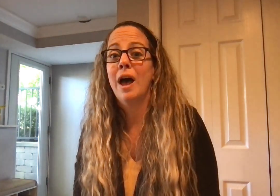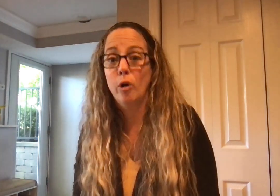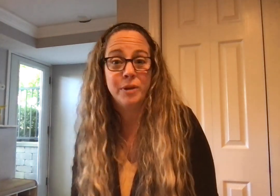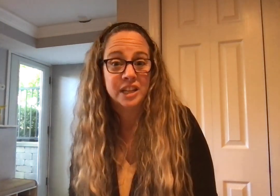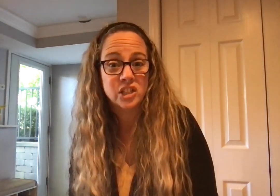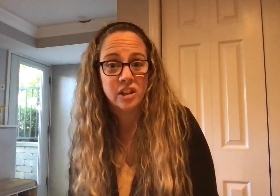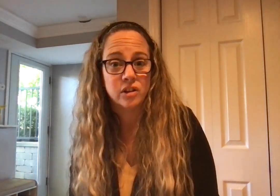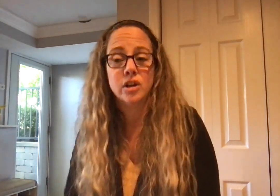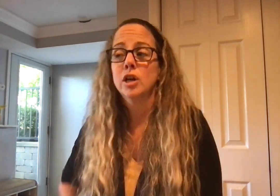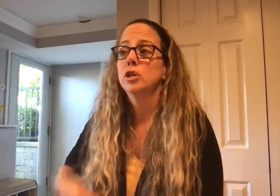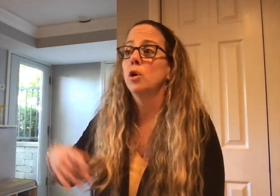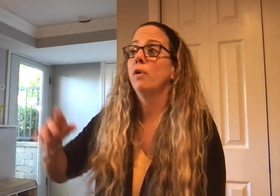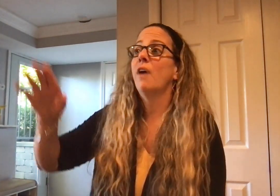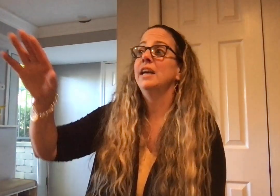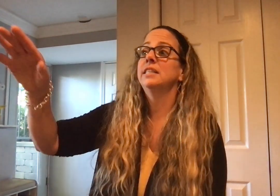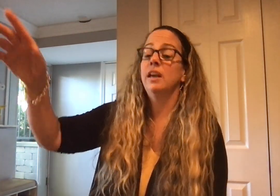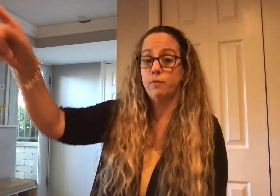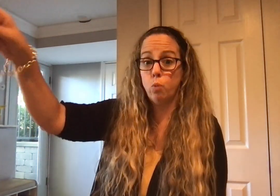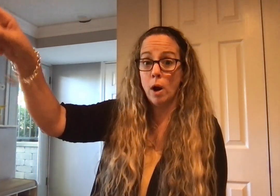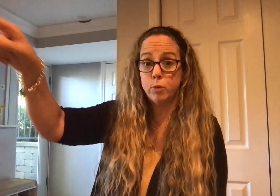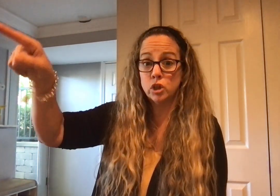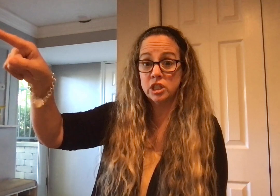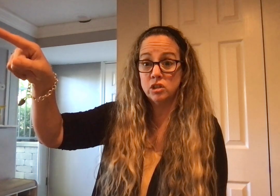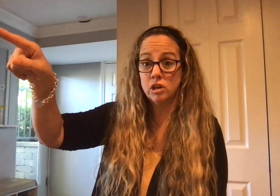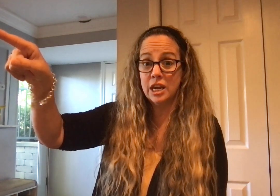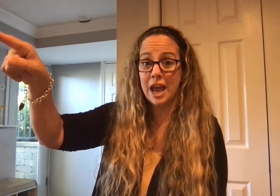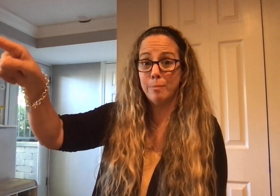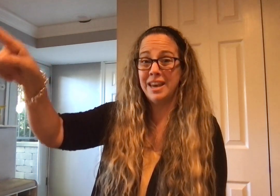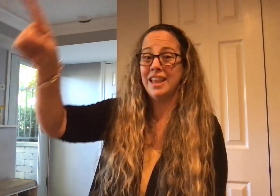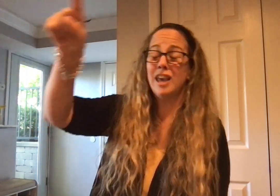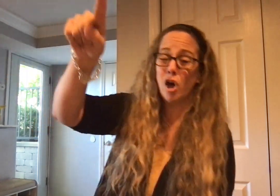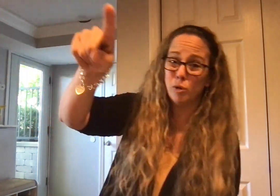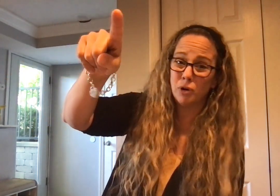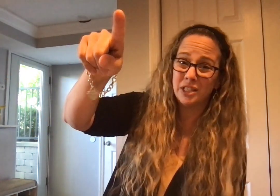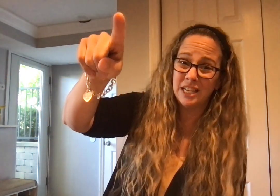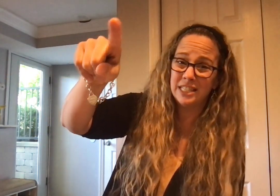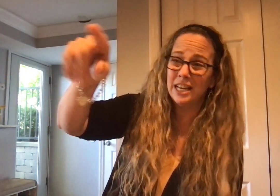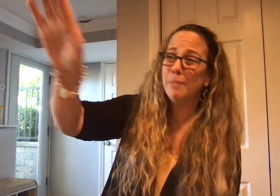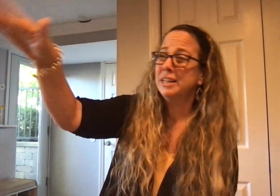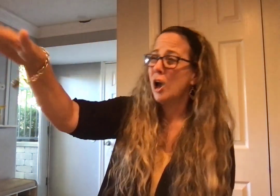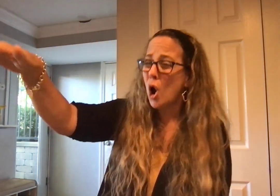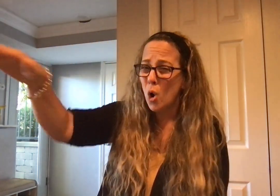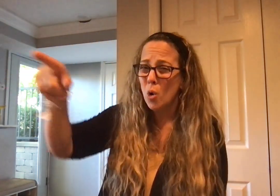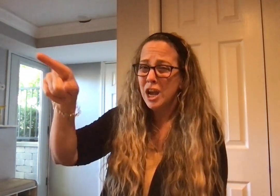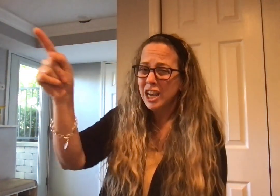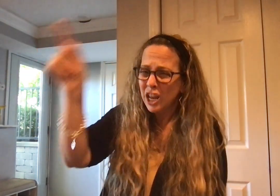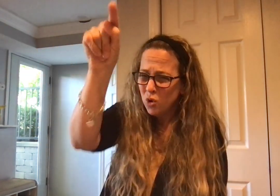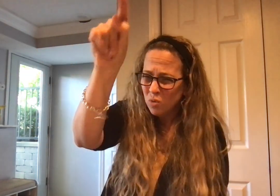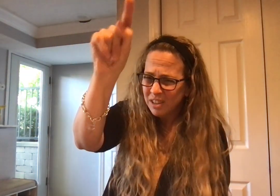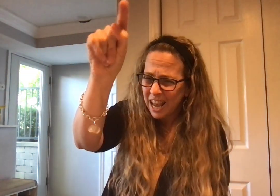helping each other. So if one person's looking at me and the other person isn't, I might say, oh, can you get